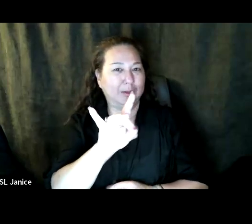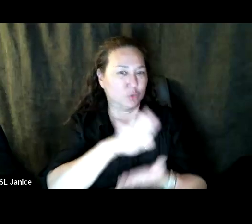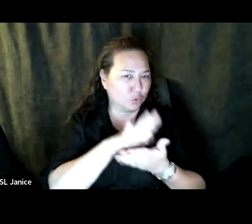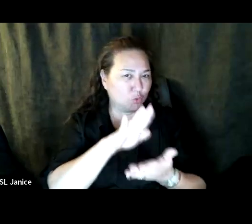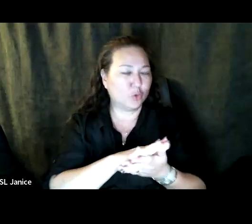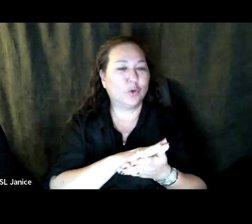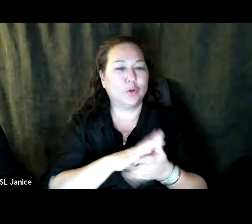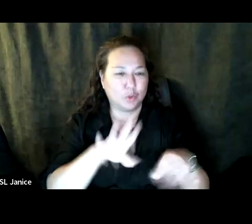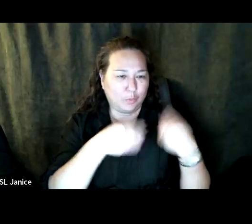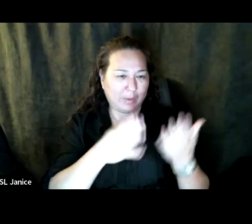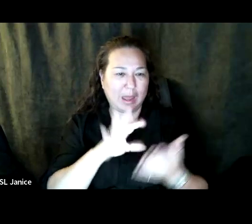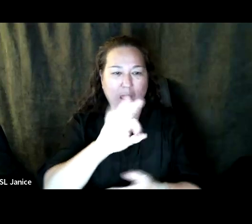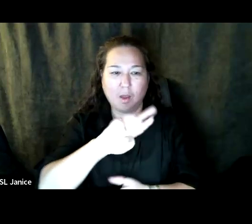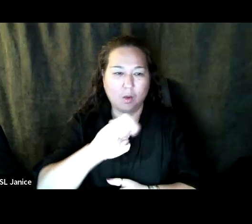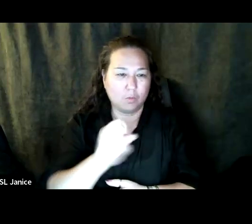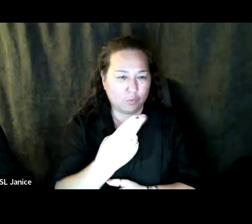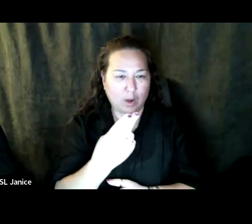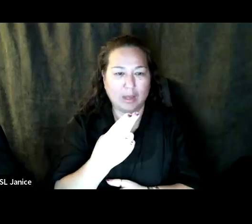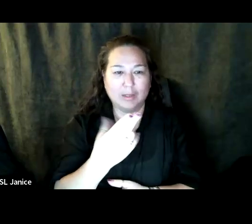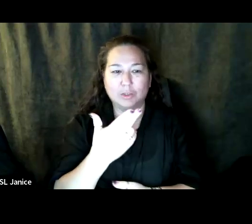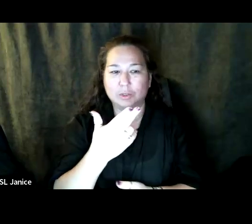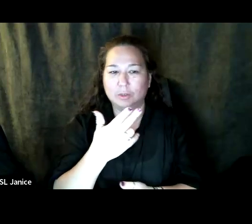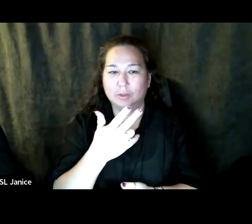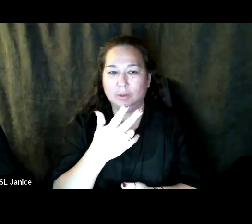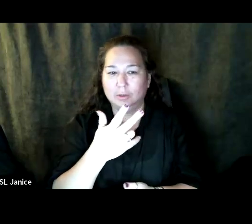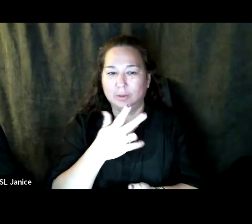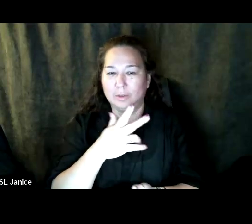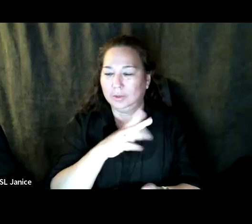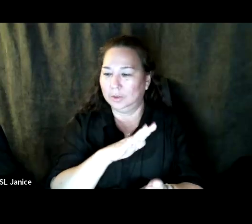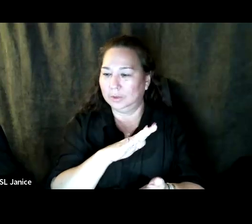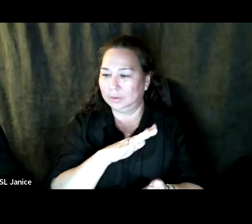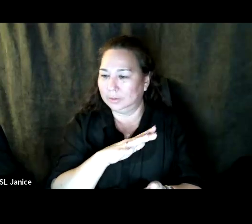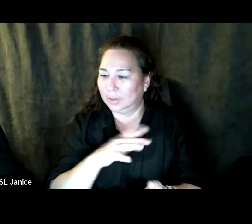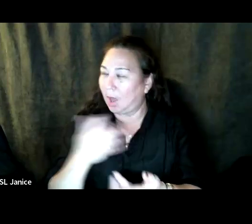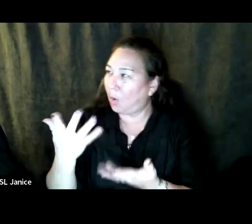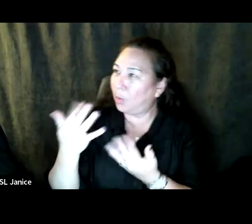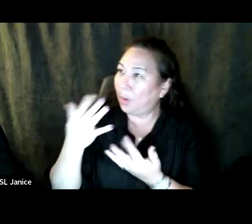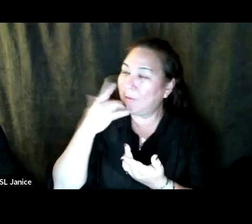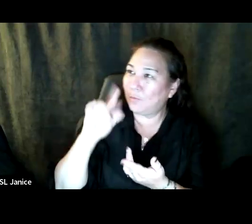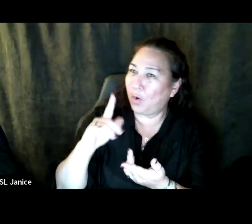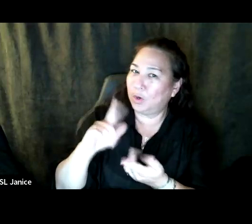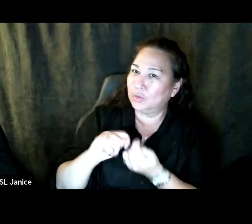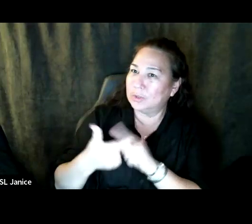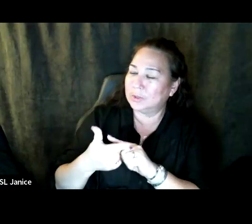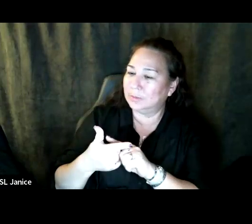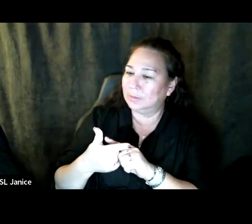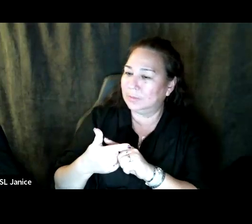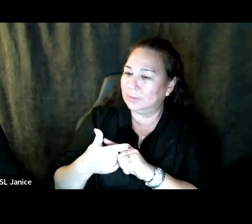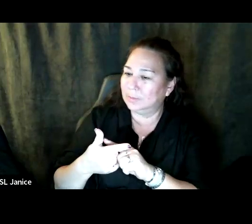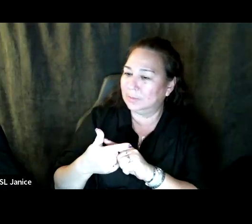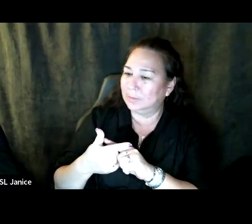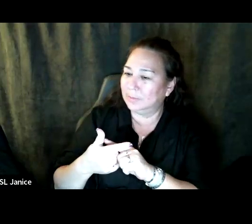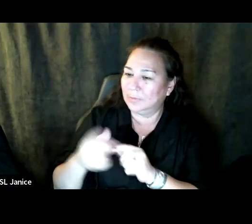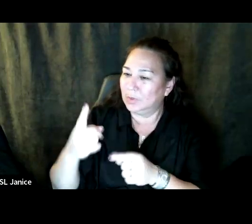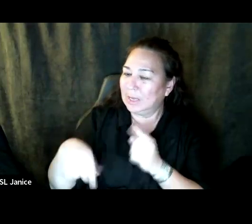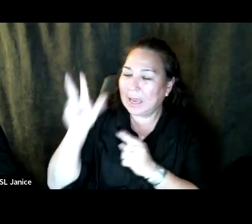had Excuse 90. me, nobody's the translator. So I will interpret for her because the other interpreter, she cannot hear the other interpreter.